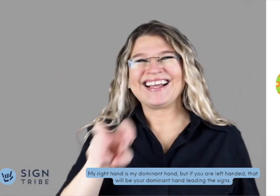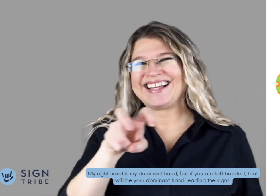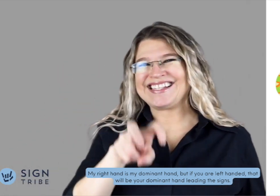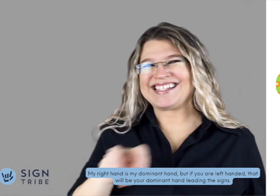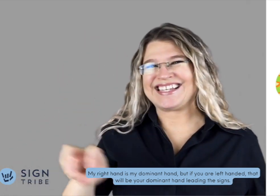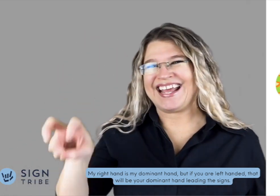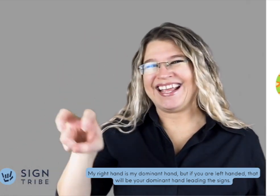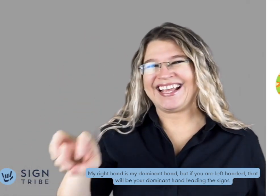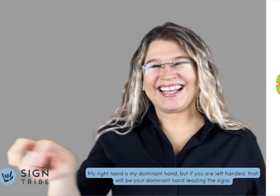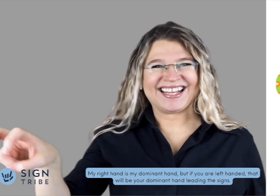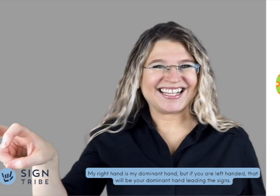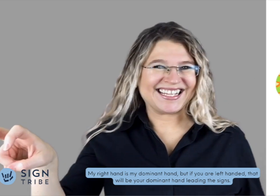Snake.